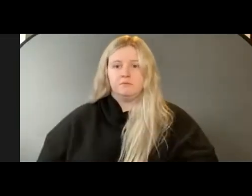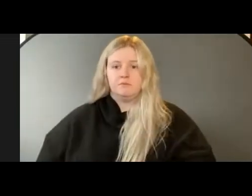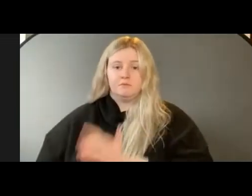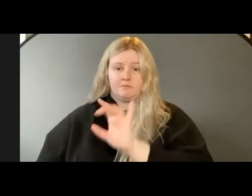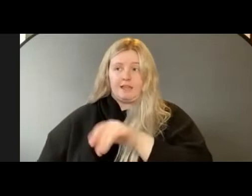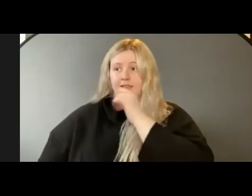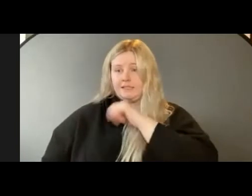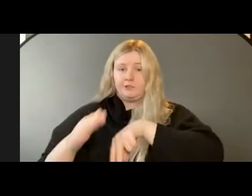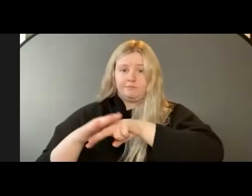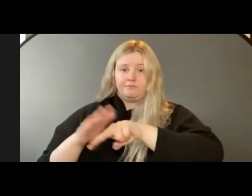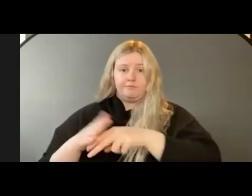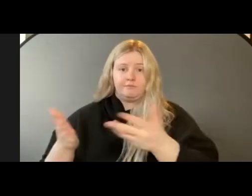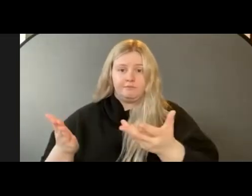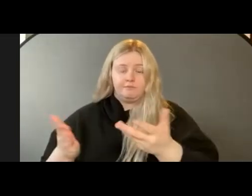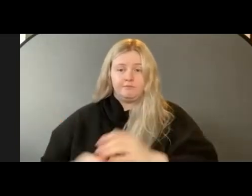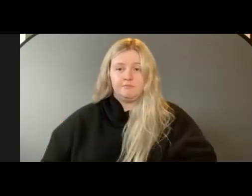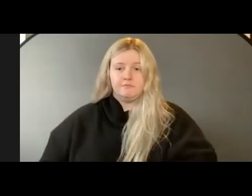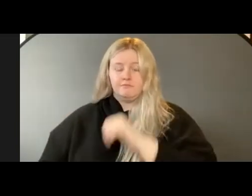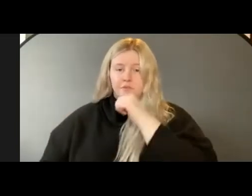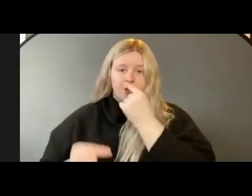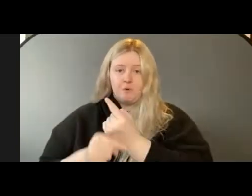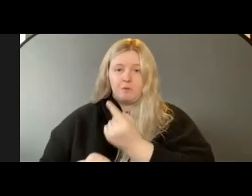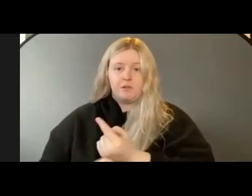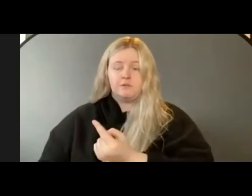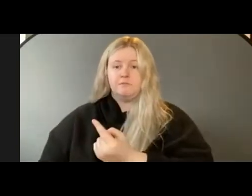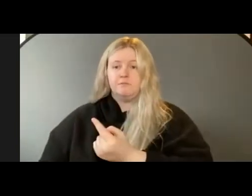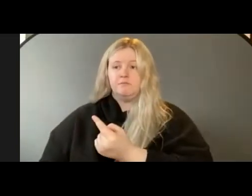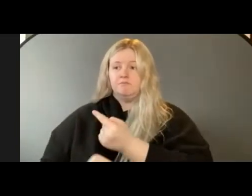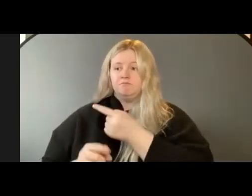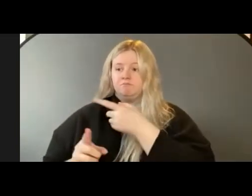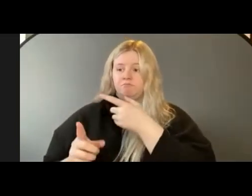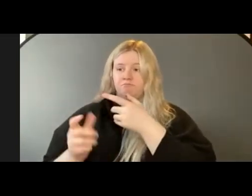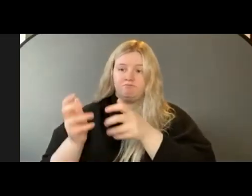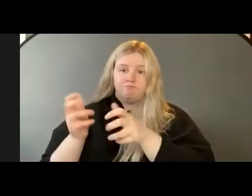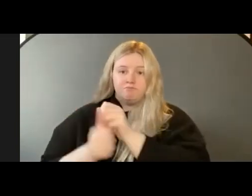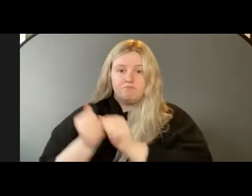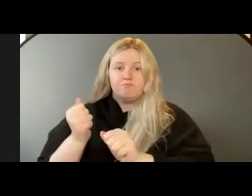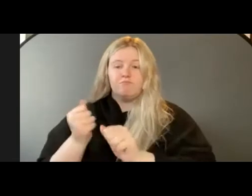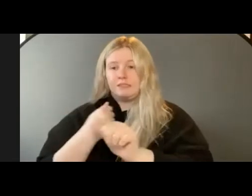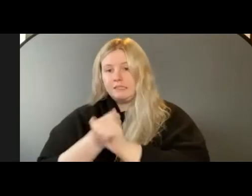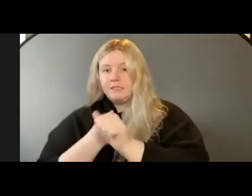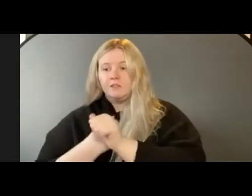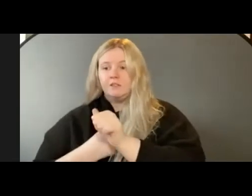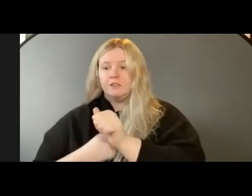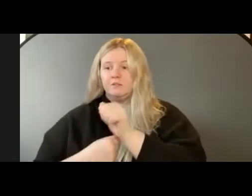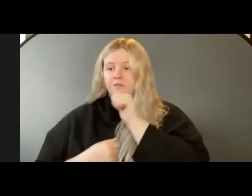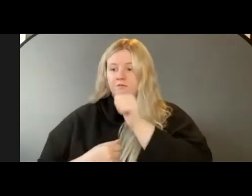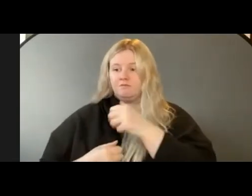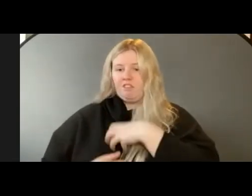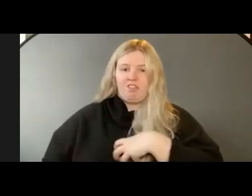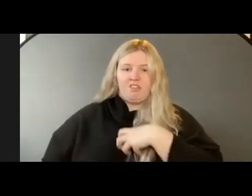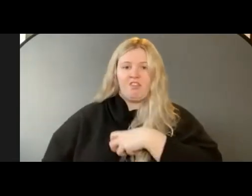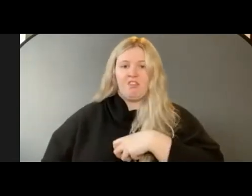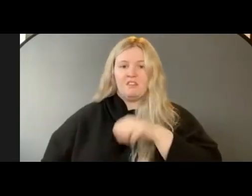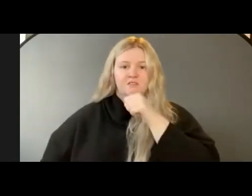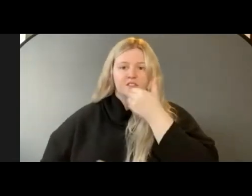sense: immoral, reprehensible, harmful, and deadly to the life and security of the old. We as civil